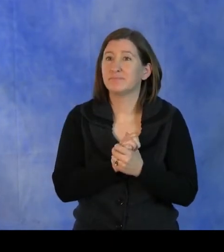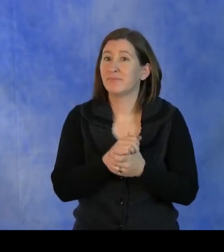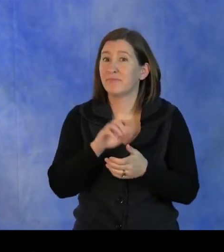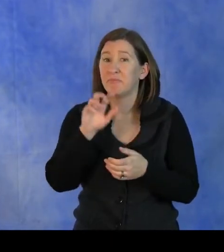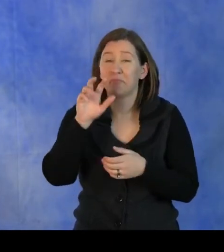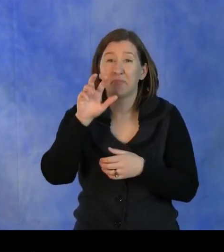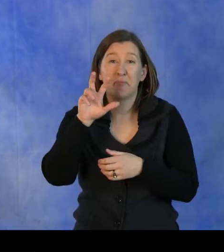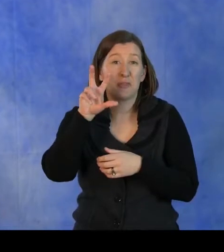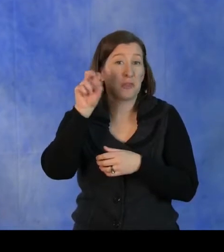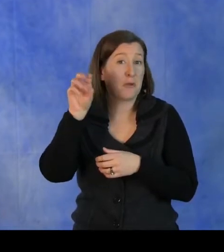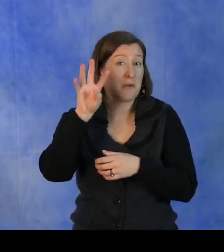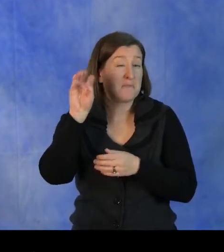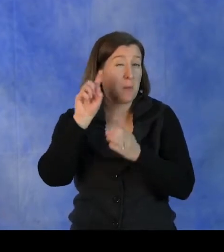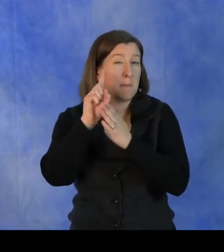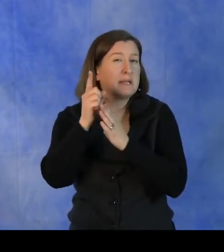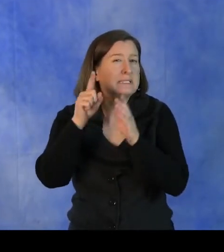maybe